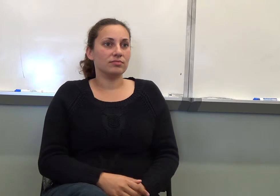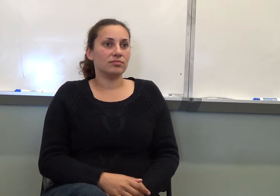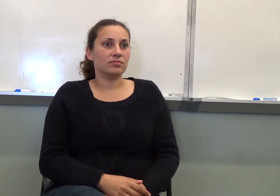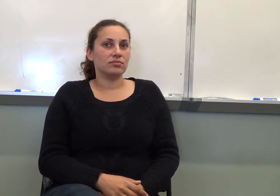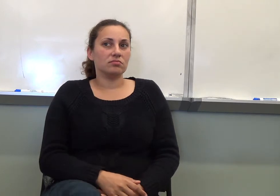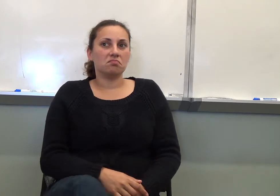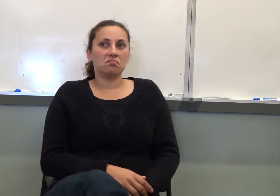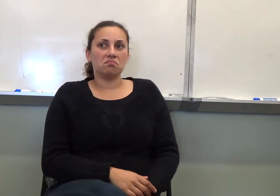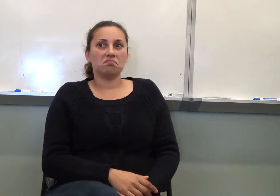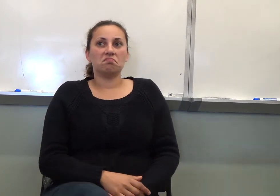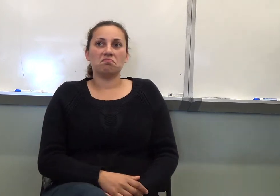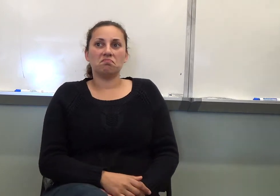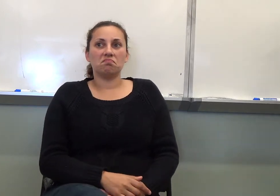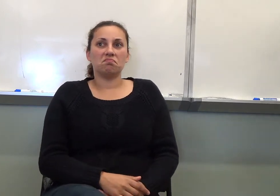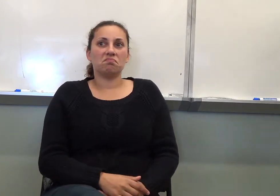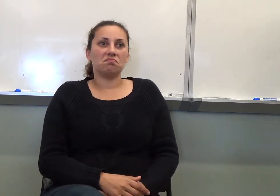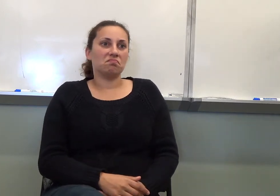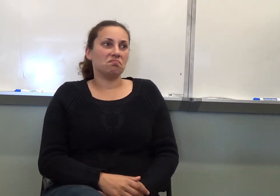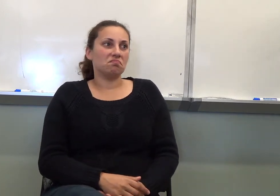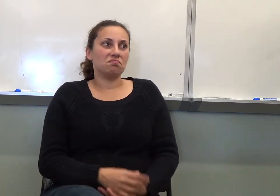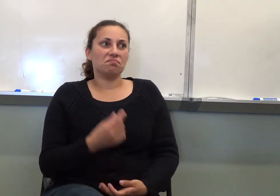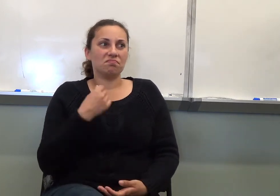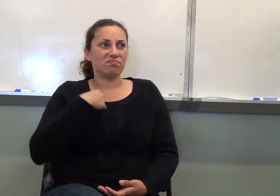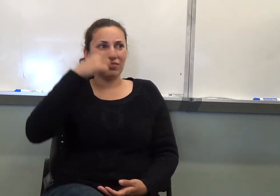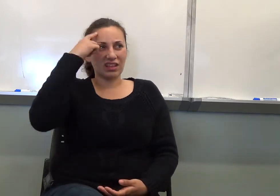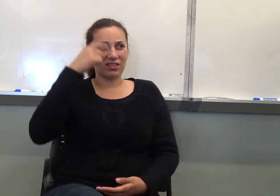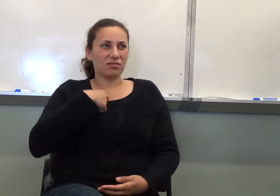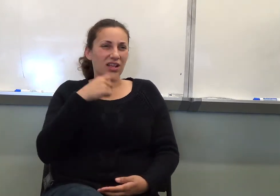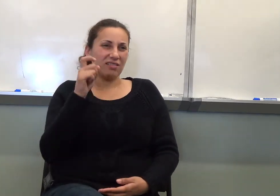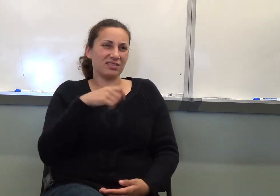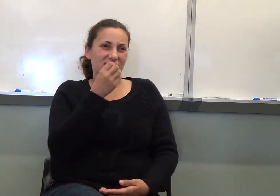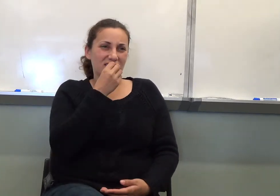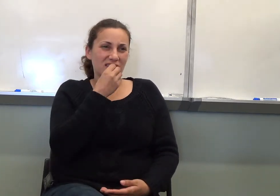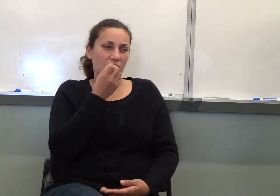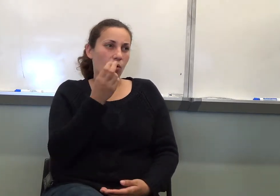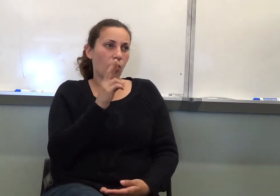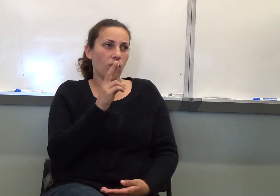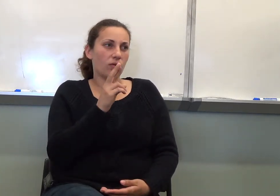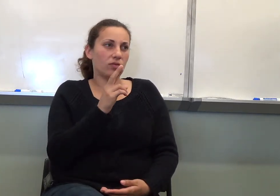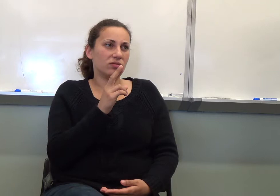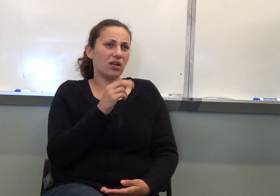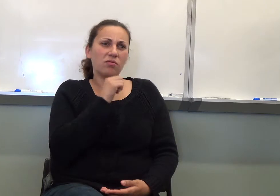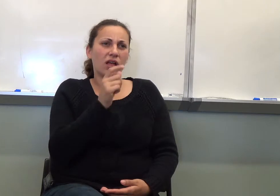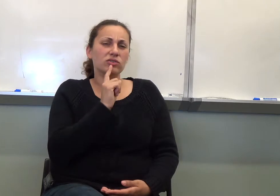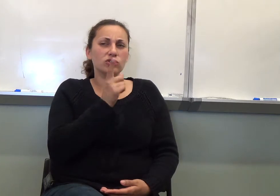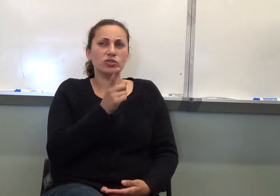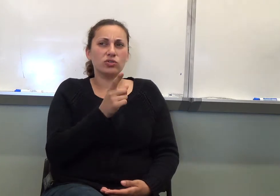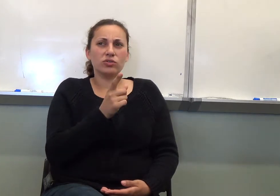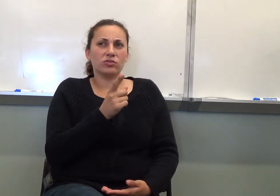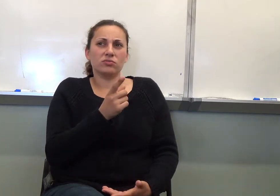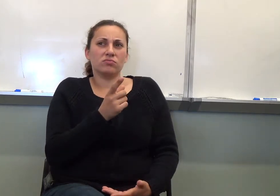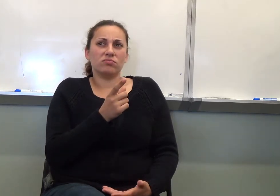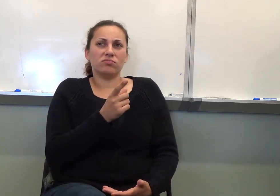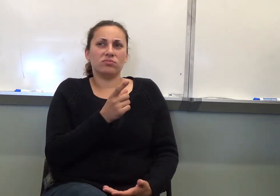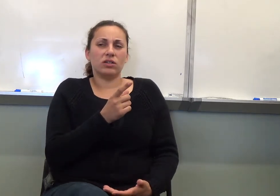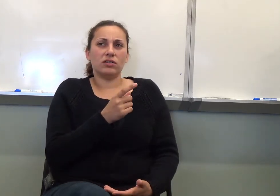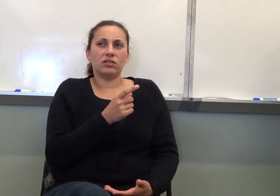Notice you can look at this one and see what makes it true. Well, of course, if I replace x with 7, I get 7 equals 7. It's